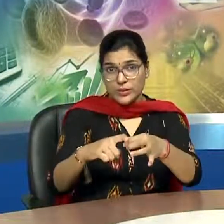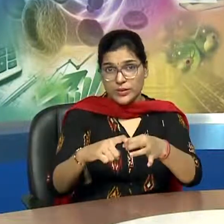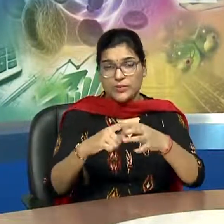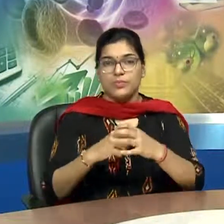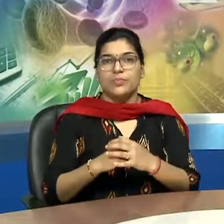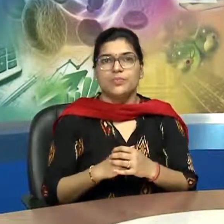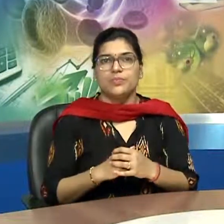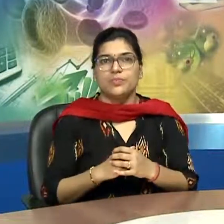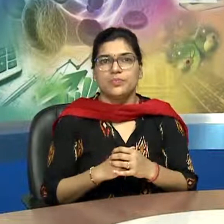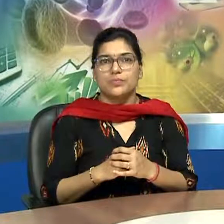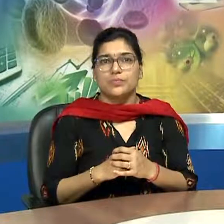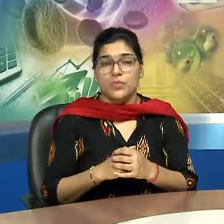Question 6.